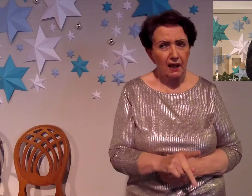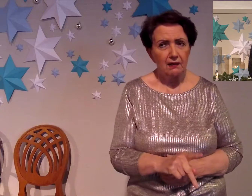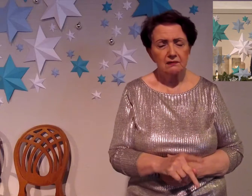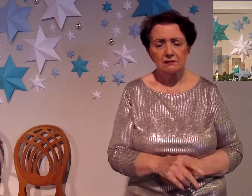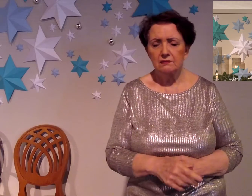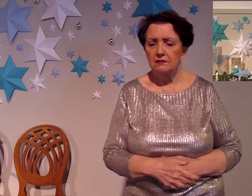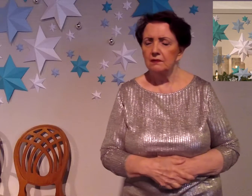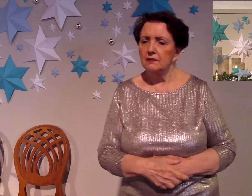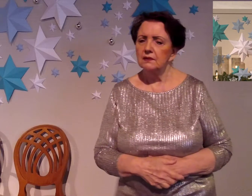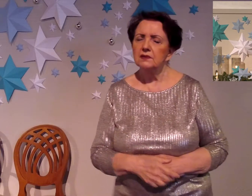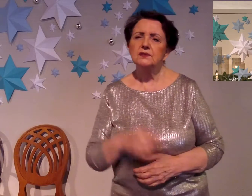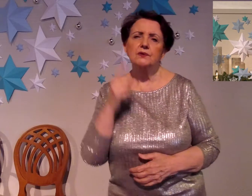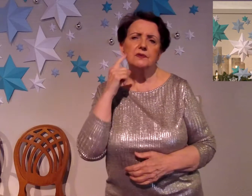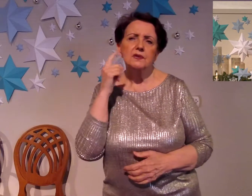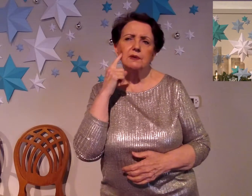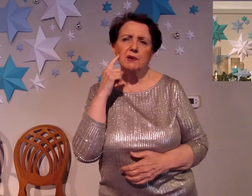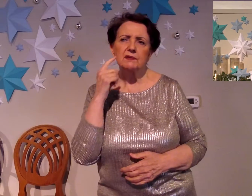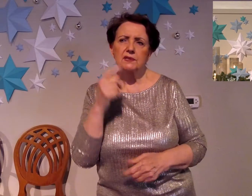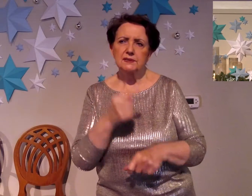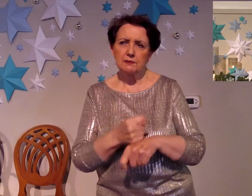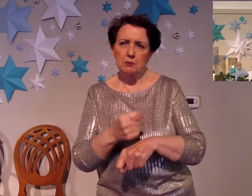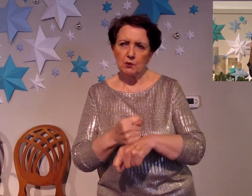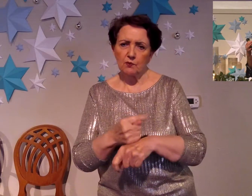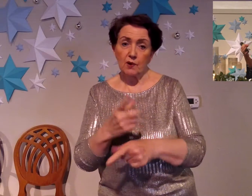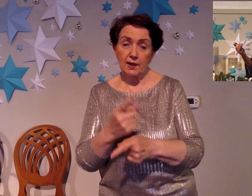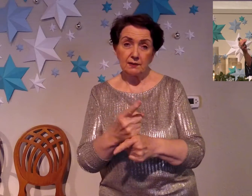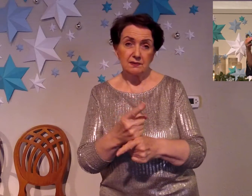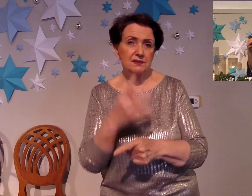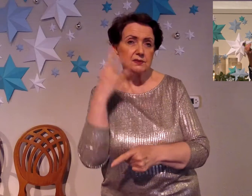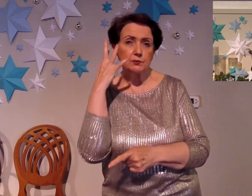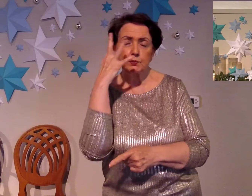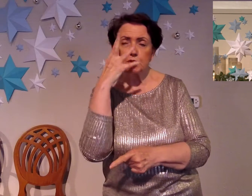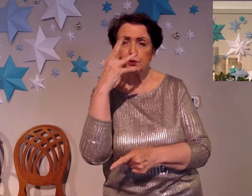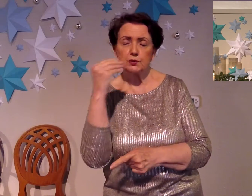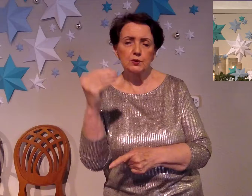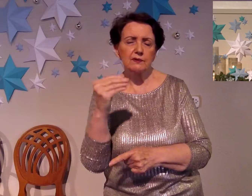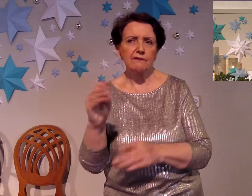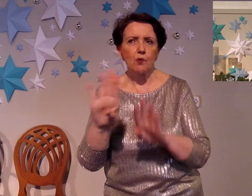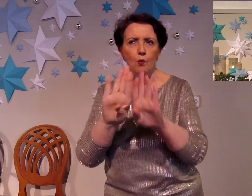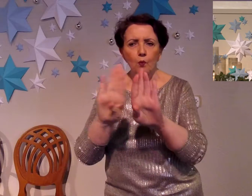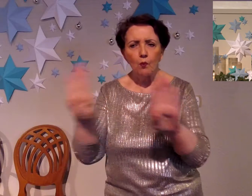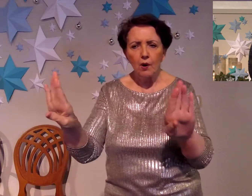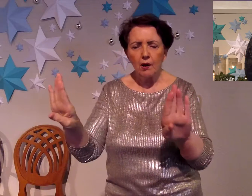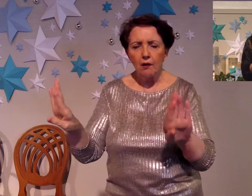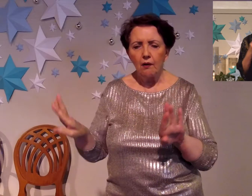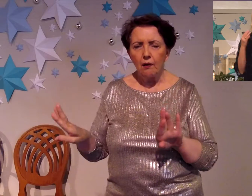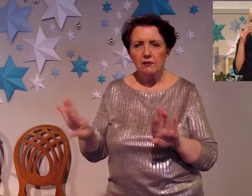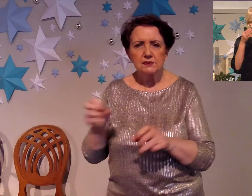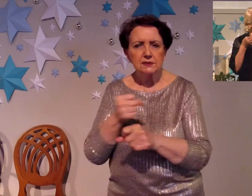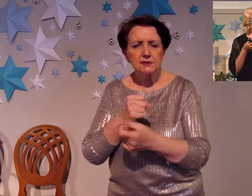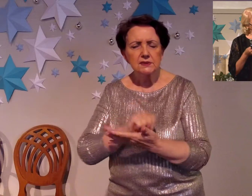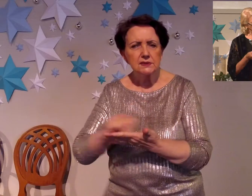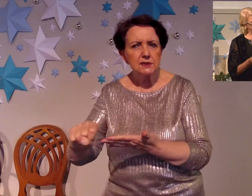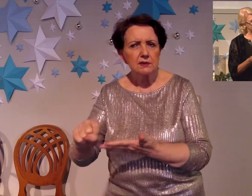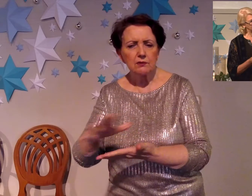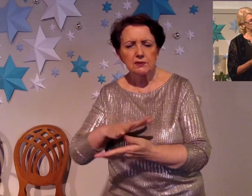And so when we think about the temple, right, this beautiful walled sacred space, a